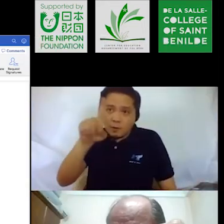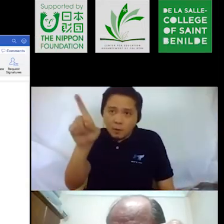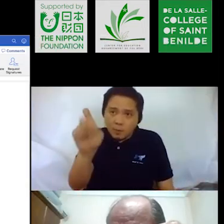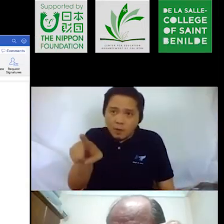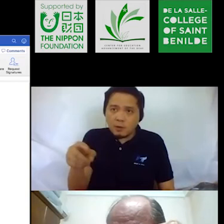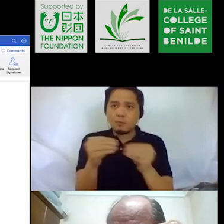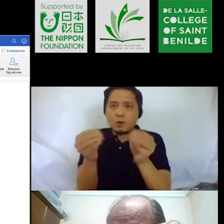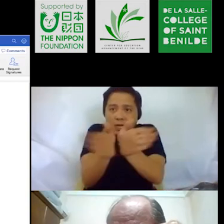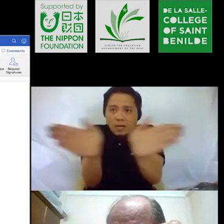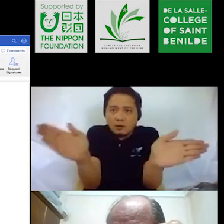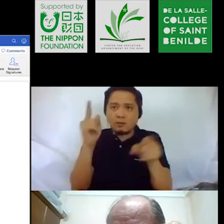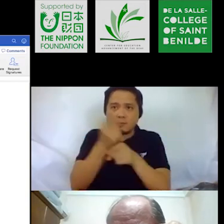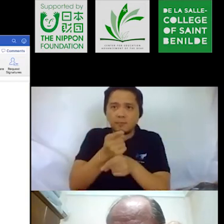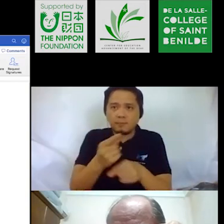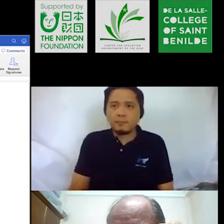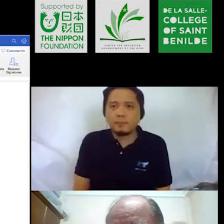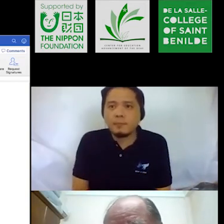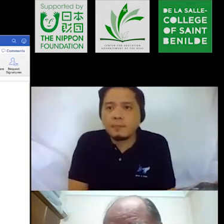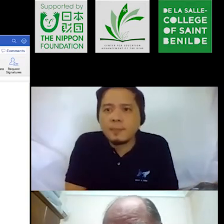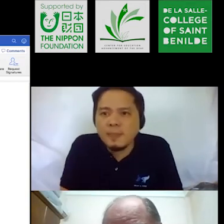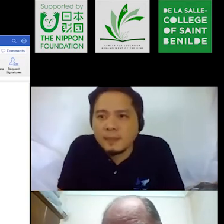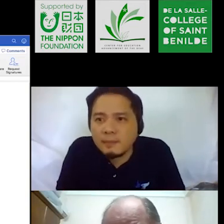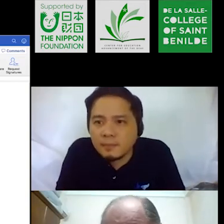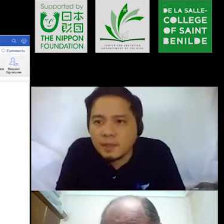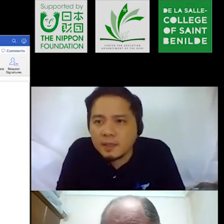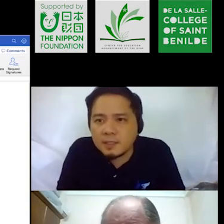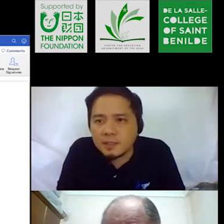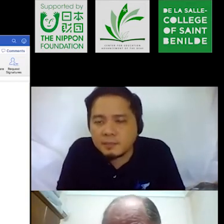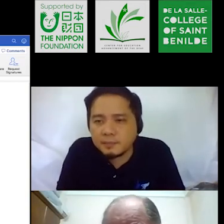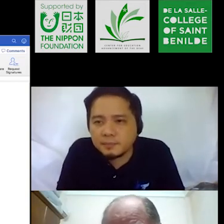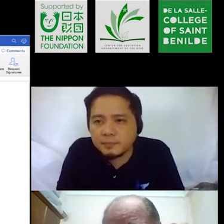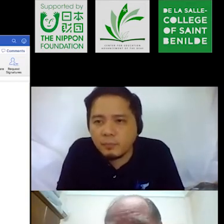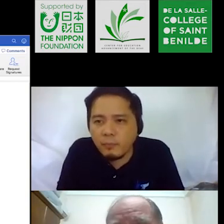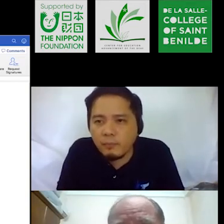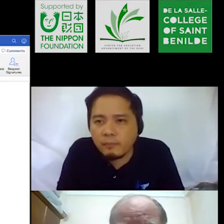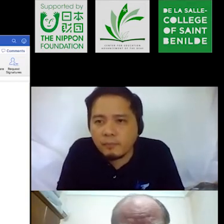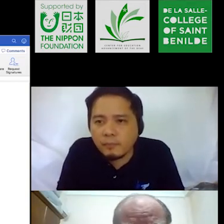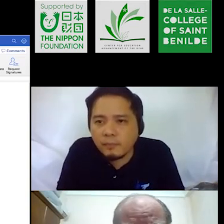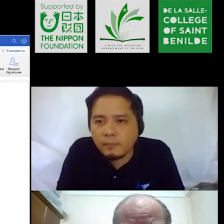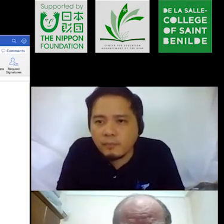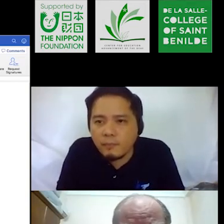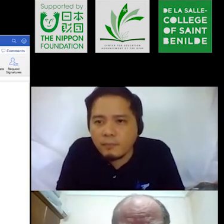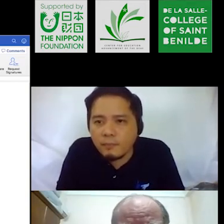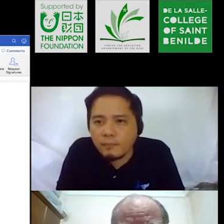Yes, sir. Yeah.